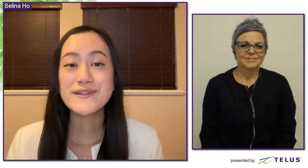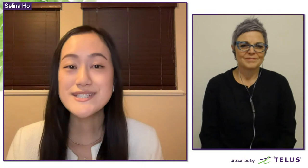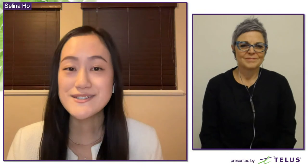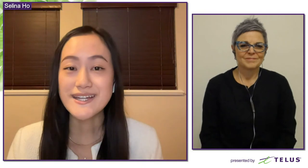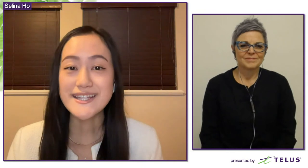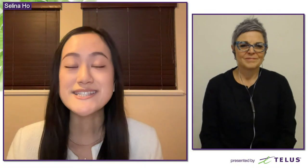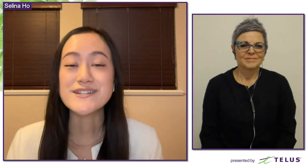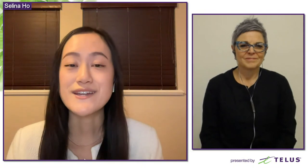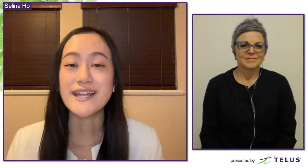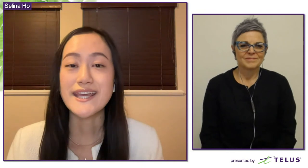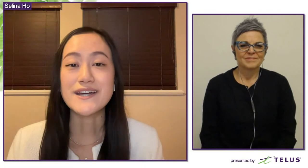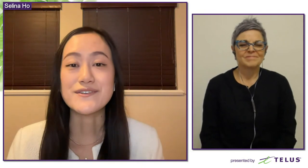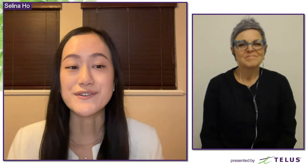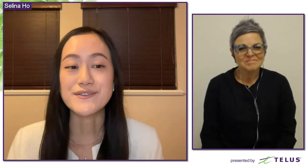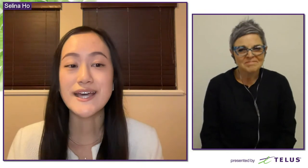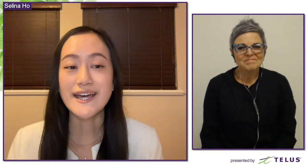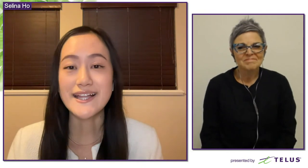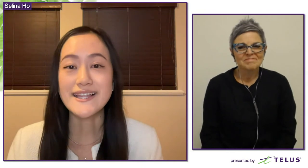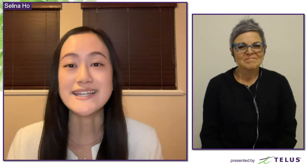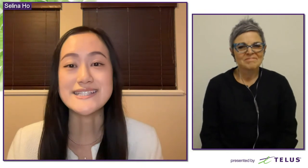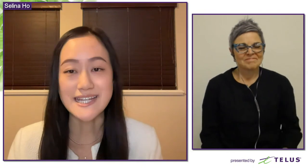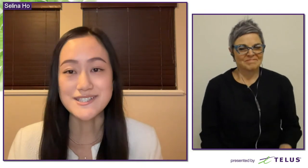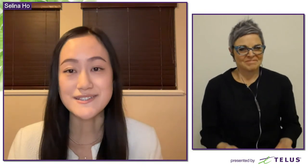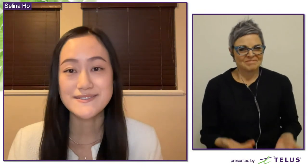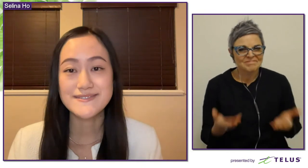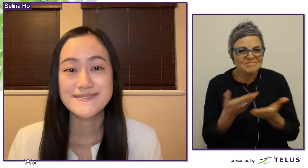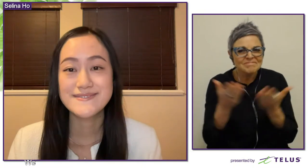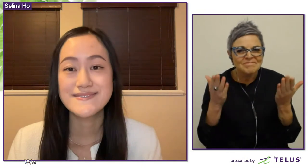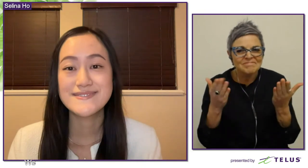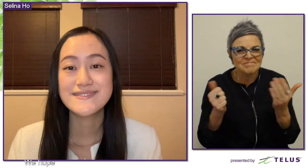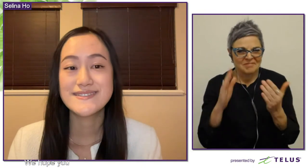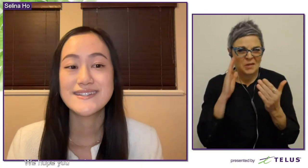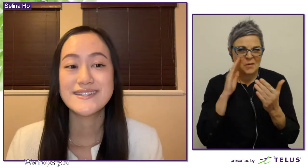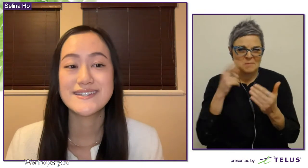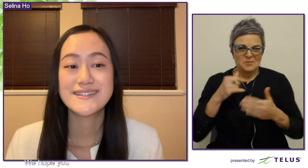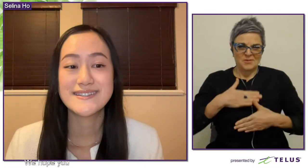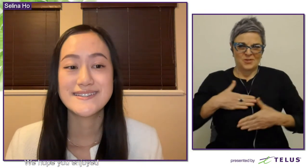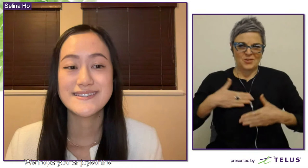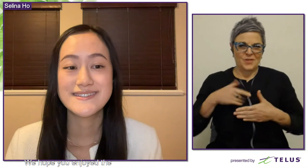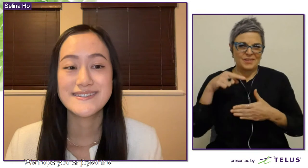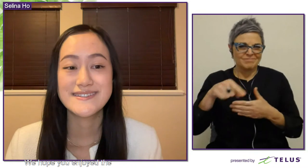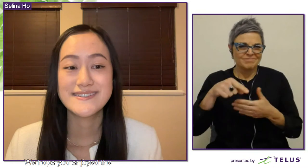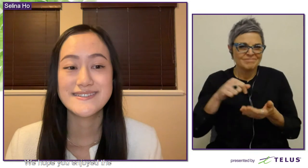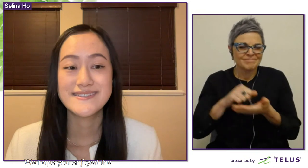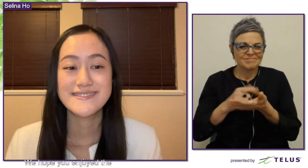We hope you enjoyed the screening of Who the Hell is Nigel?